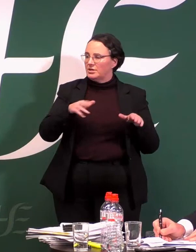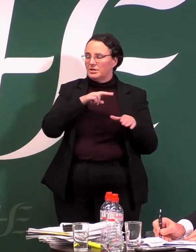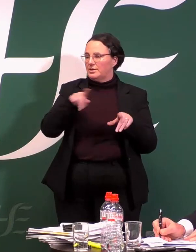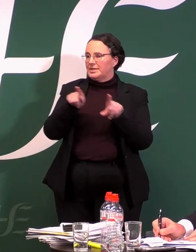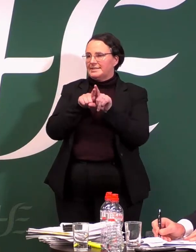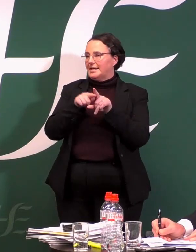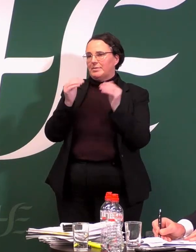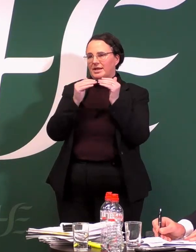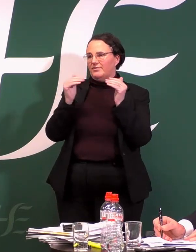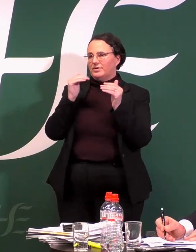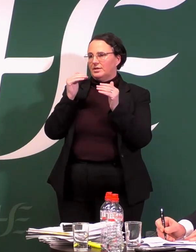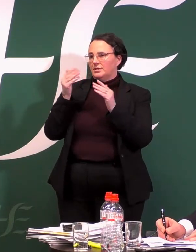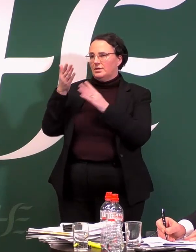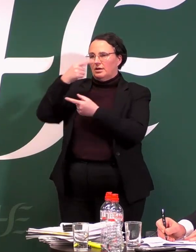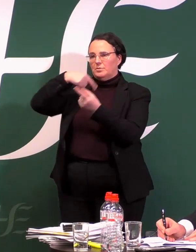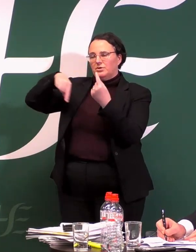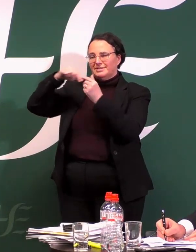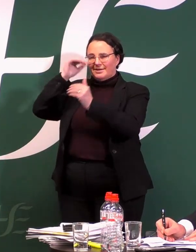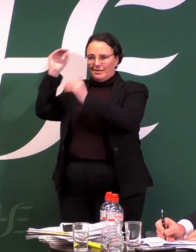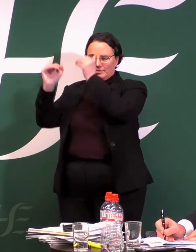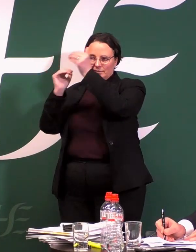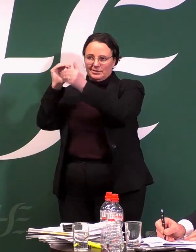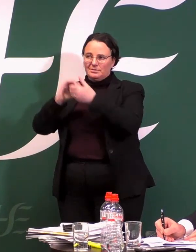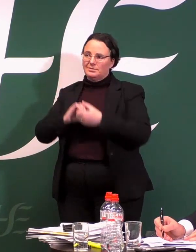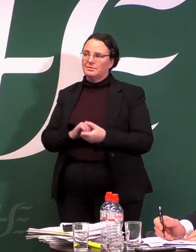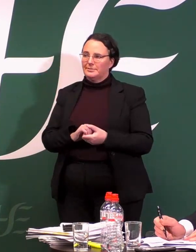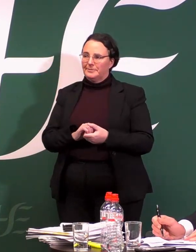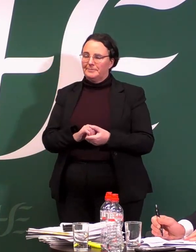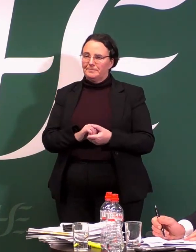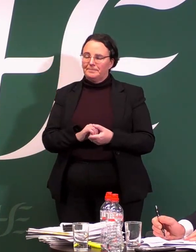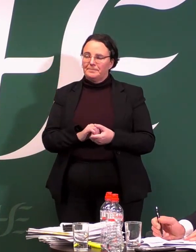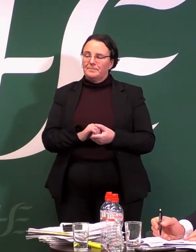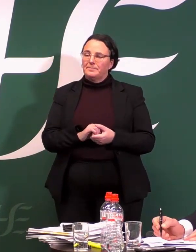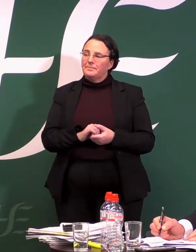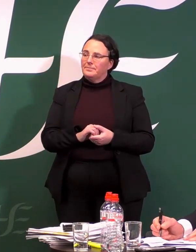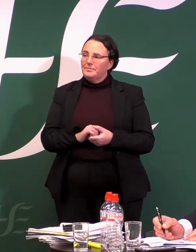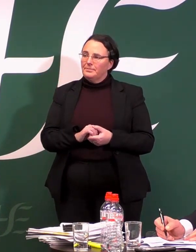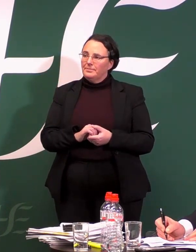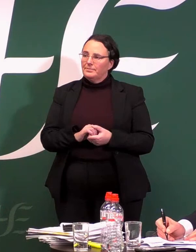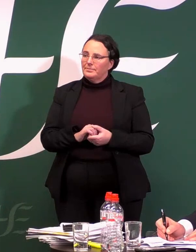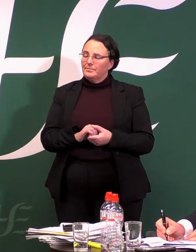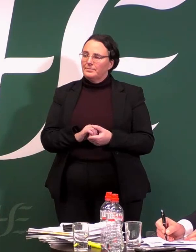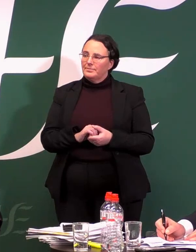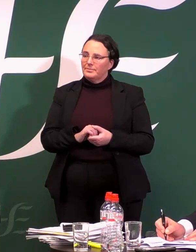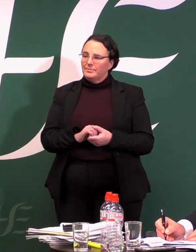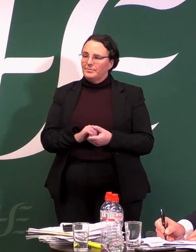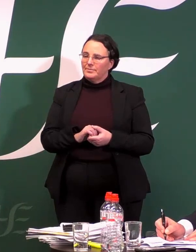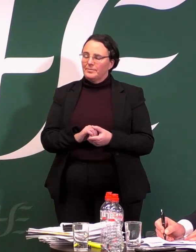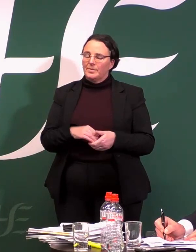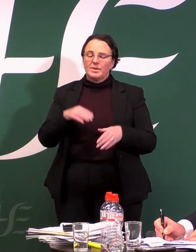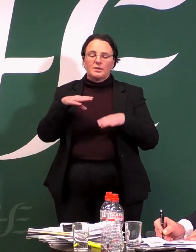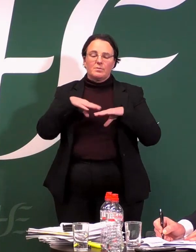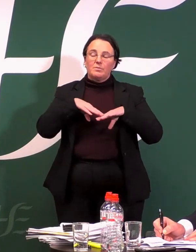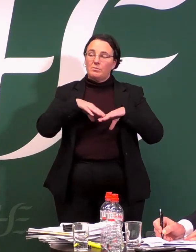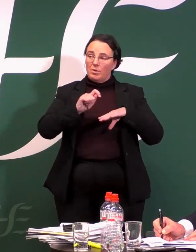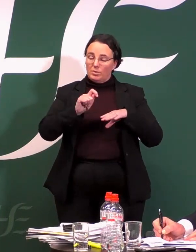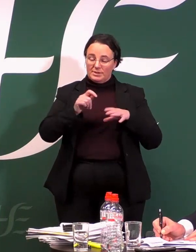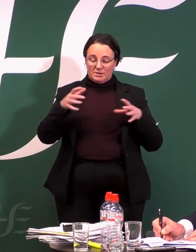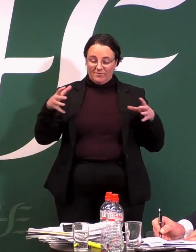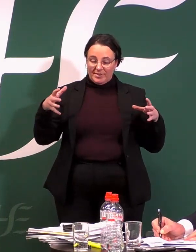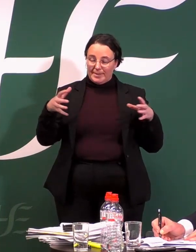among adults. So certainly the cases have gone up in children, but there's and that includes the great majority of those